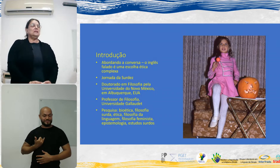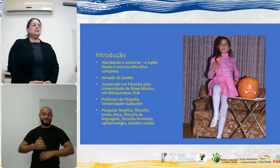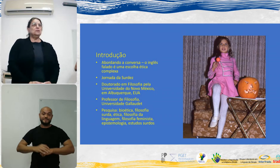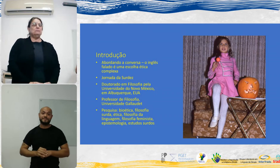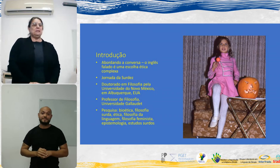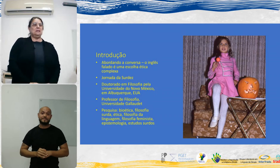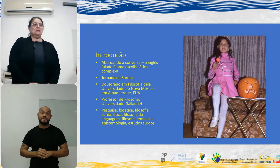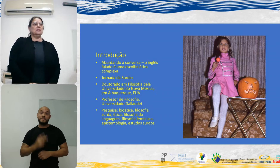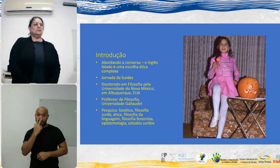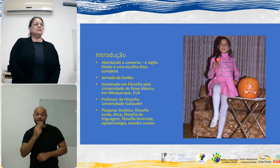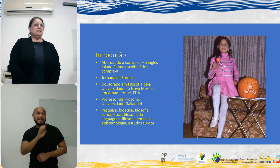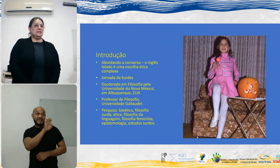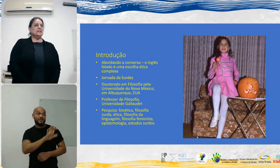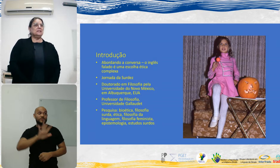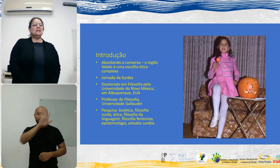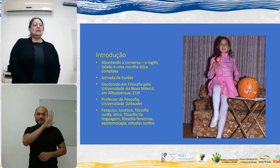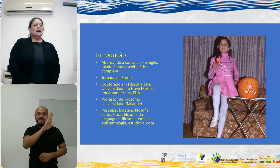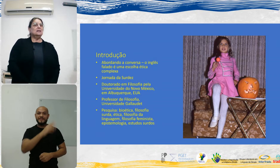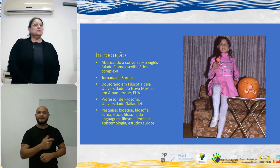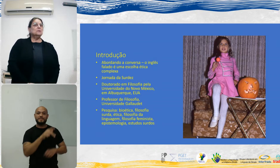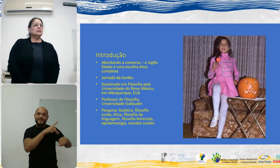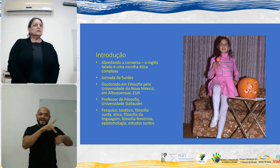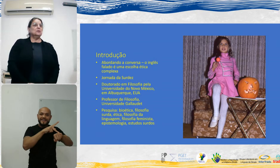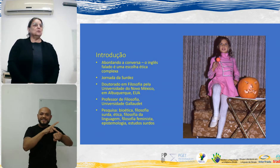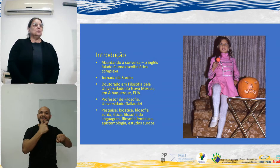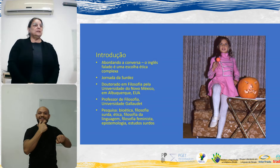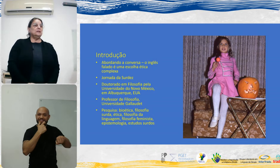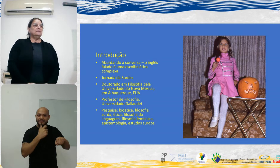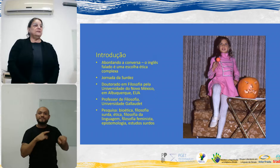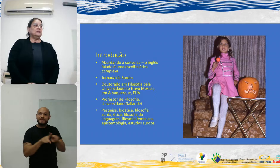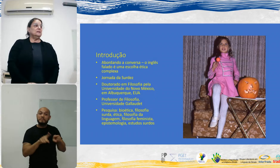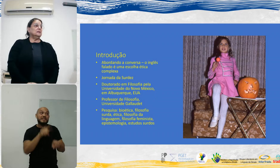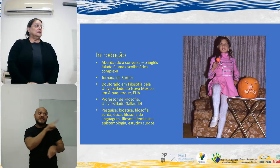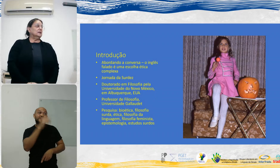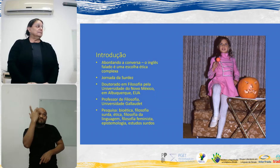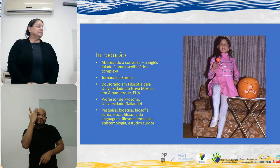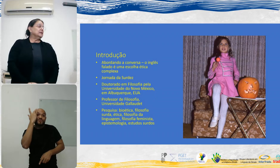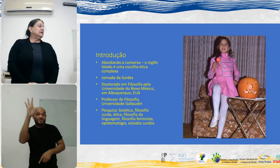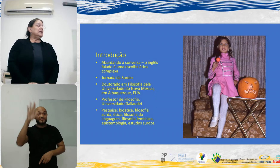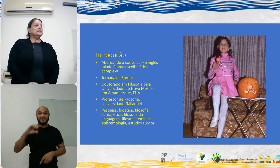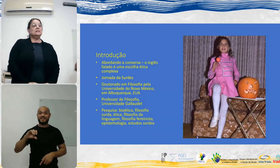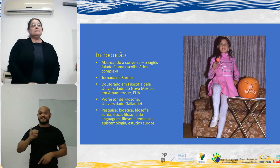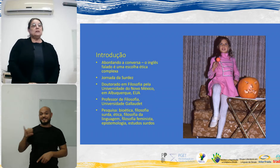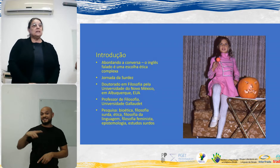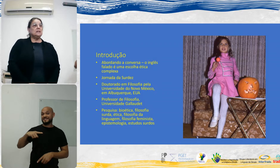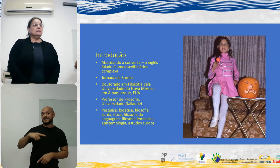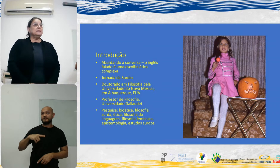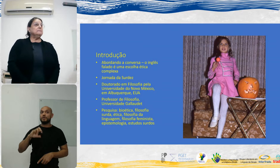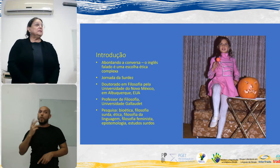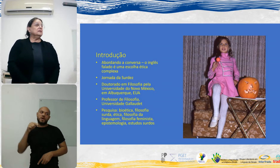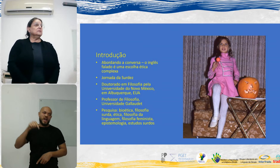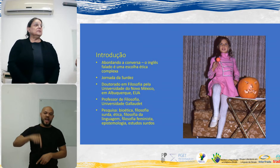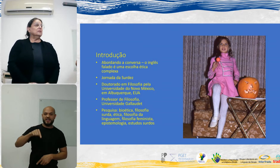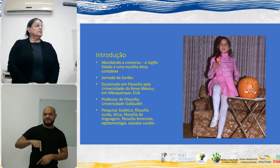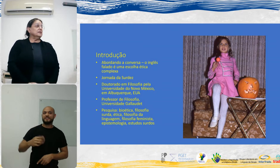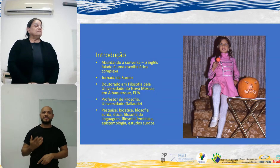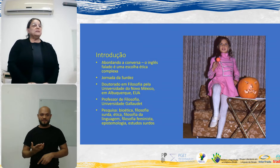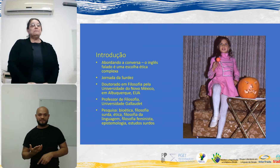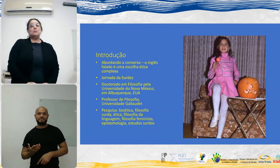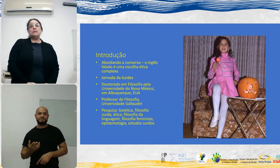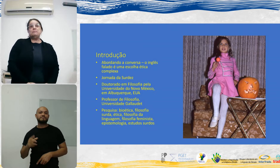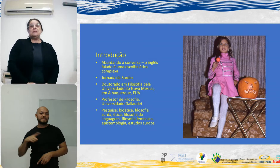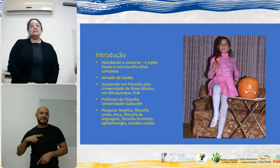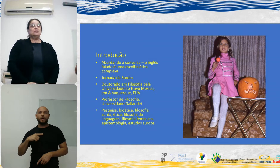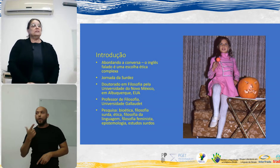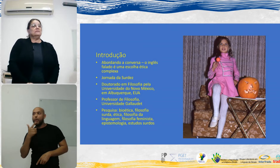the English-speaking countries, yes. I do not know if in Latin America, maybe there's other deaf